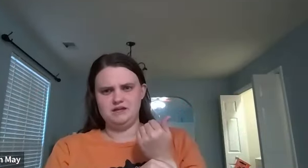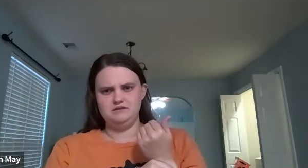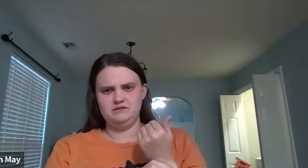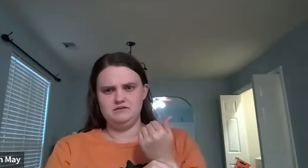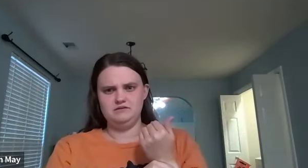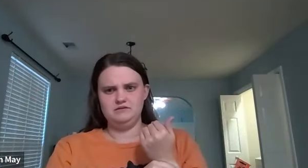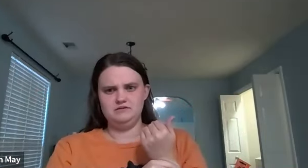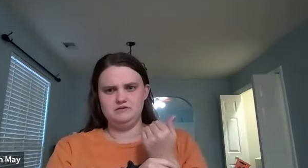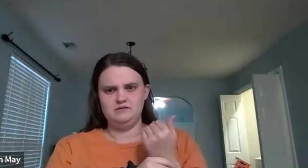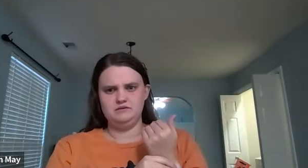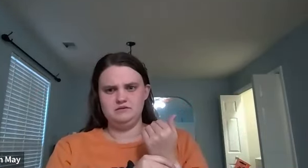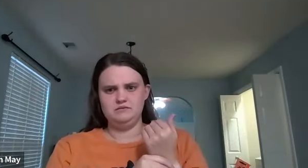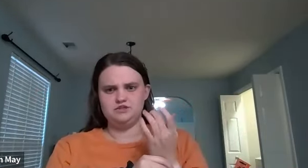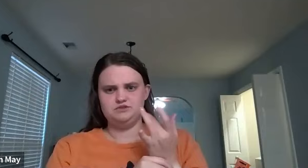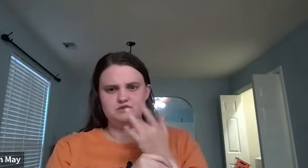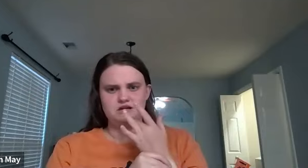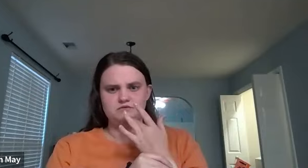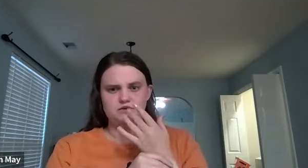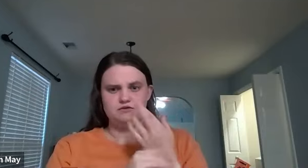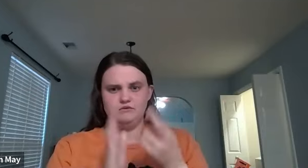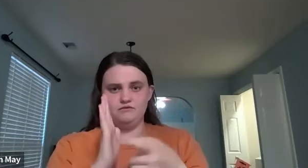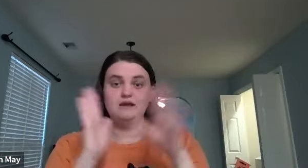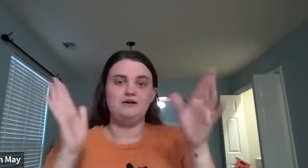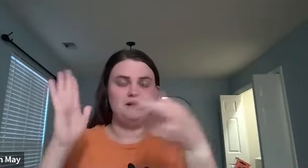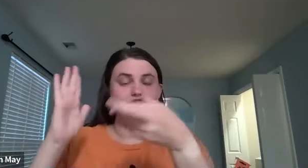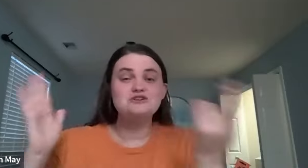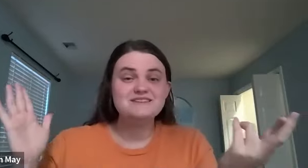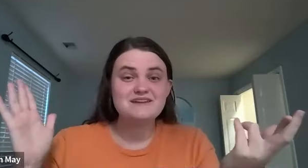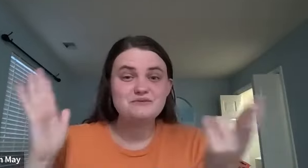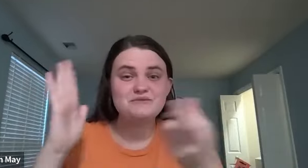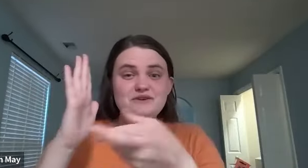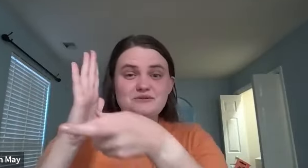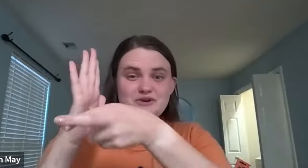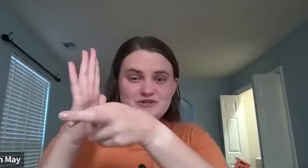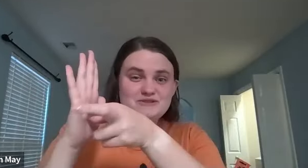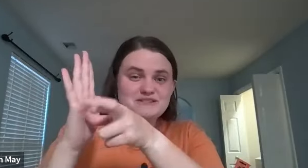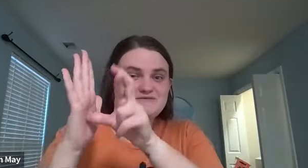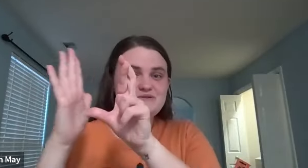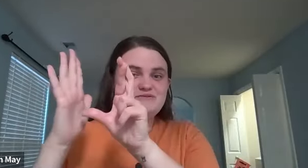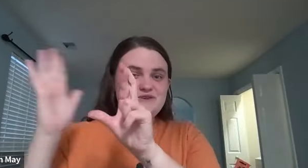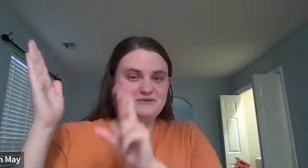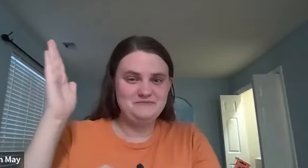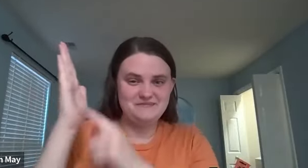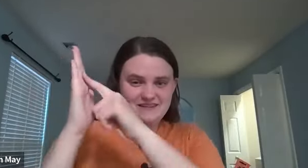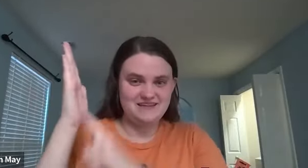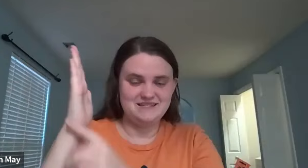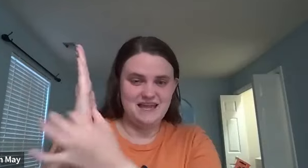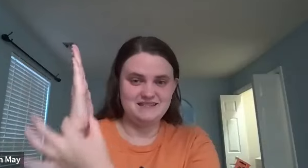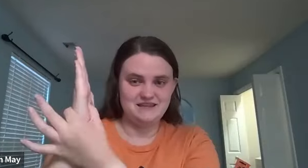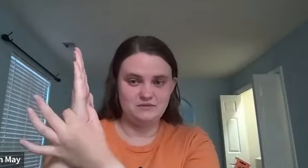again? Which would you guys prefer? Here, I'll show you the sign for review. So the sign for review is hand